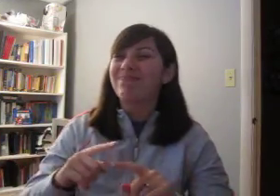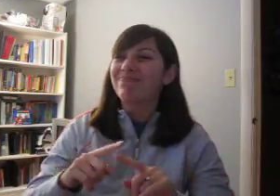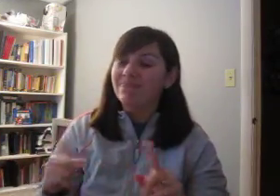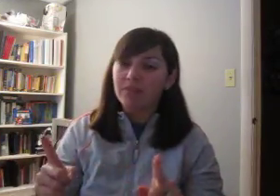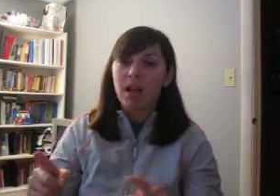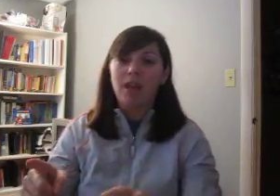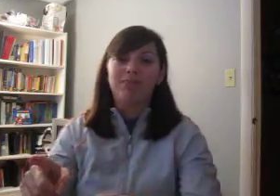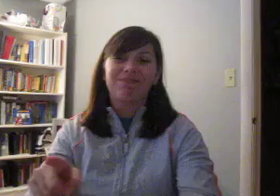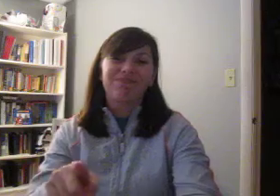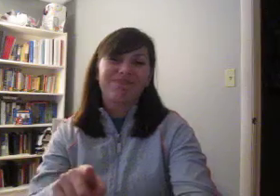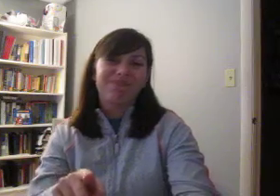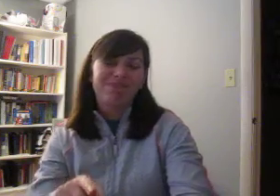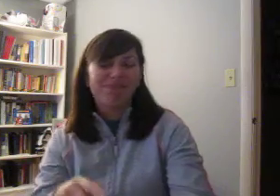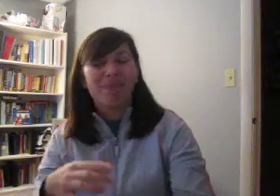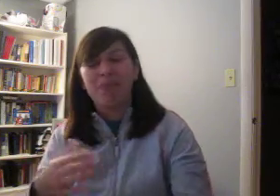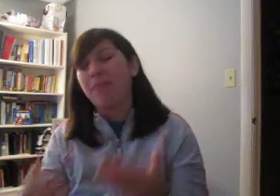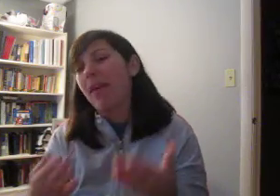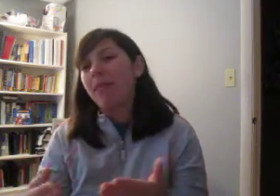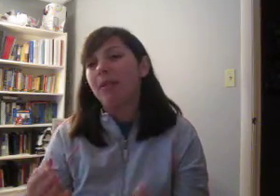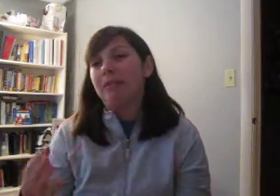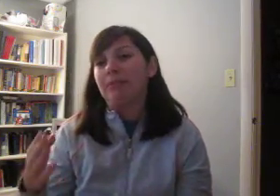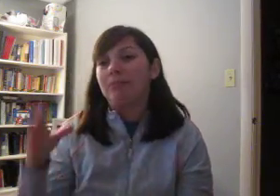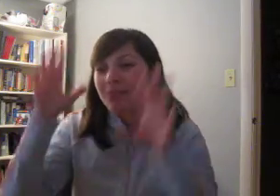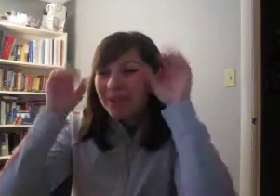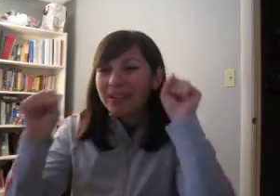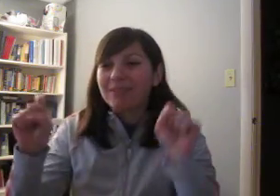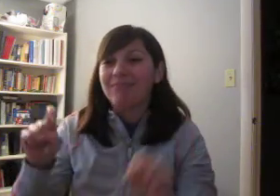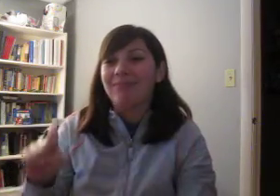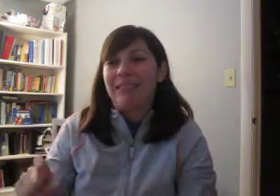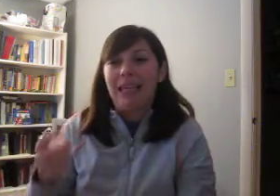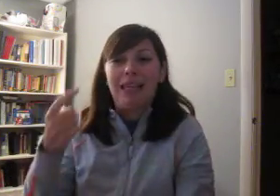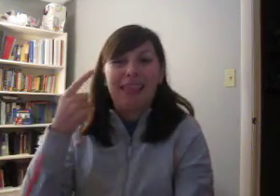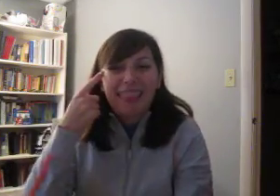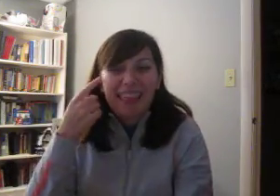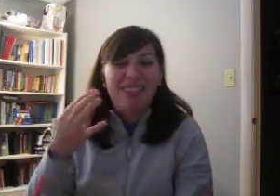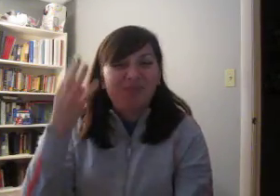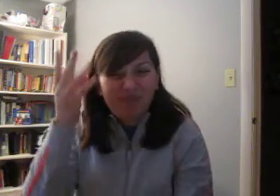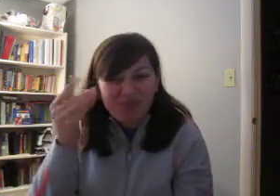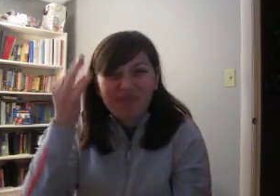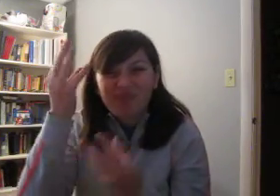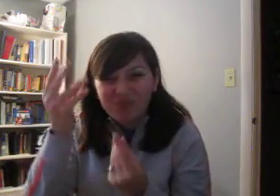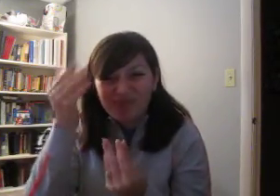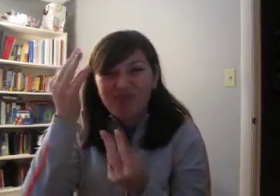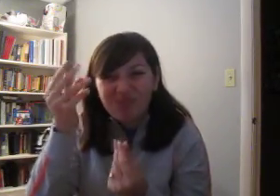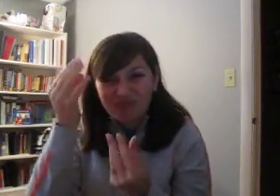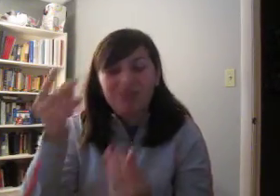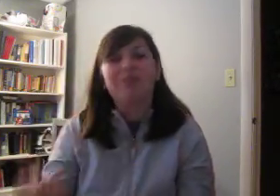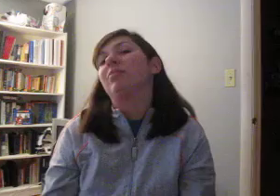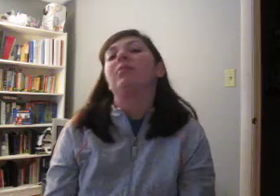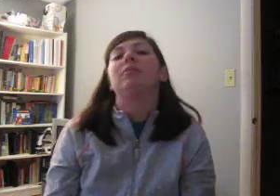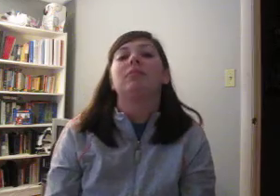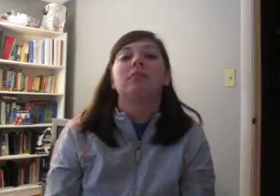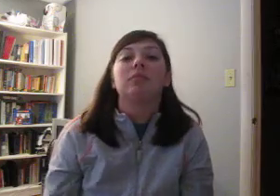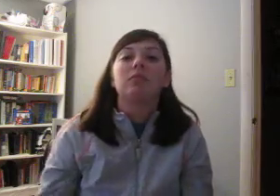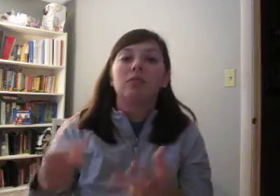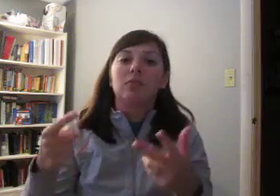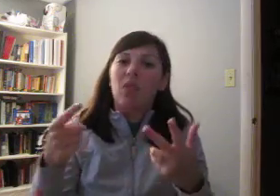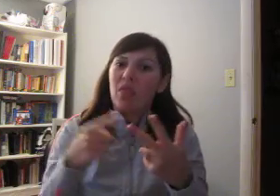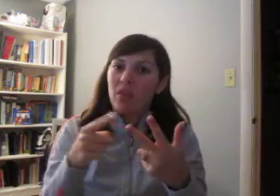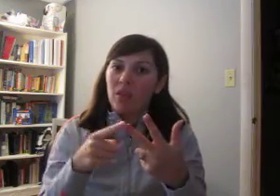about it, or if he hates it, he's completely against it, then